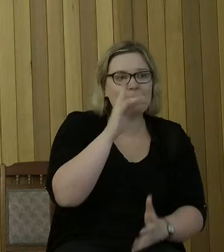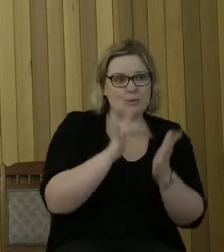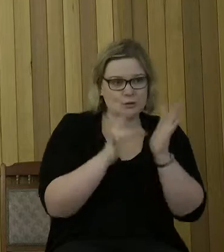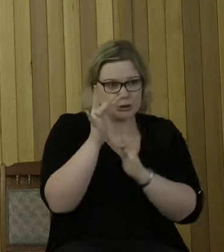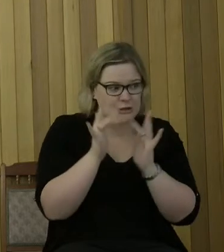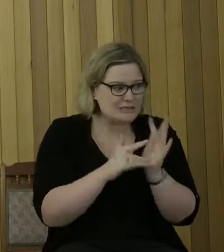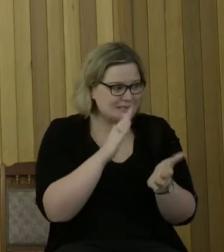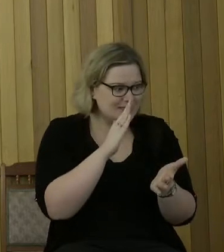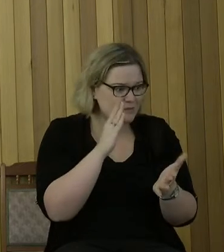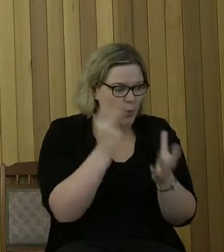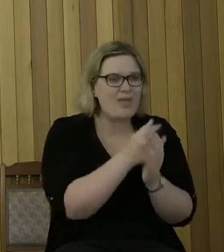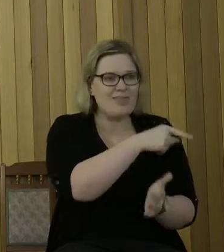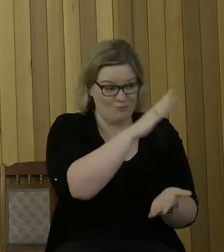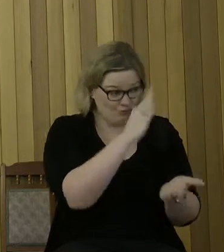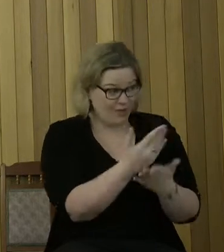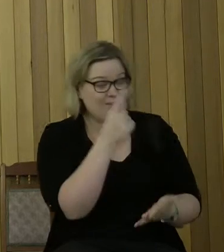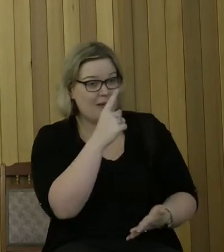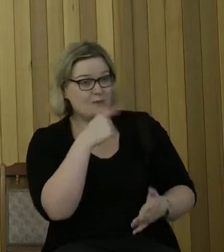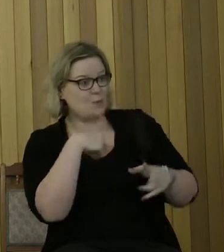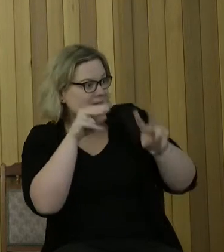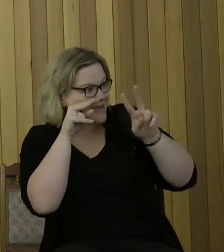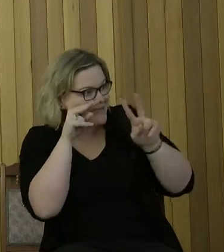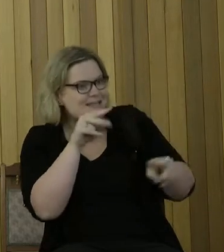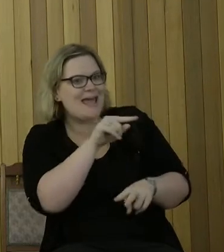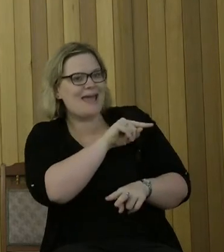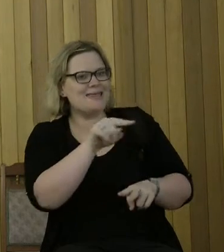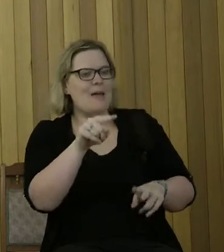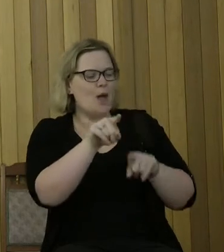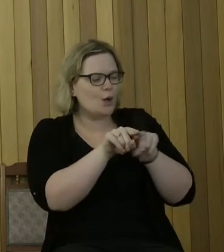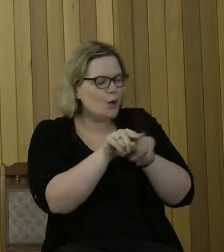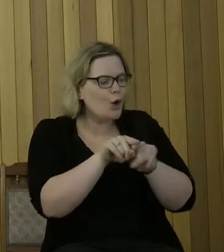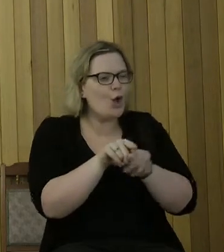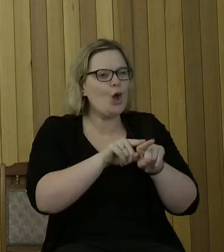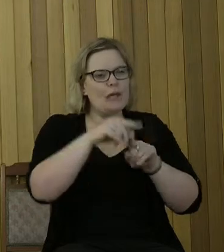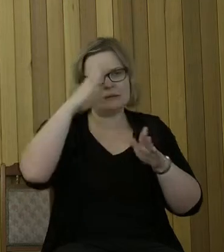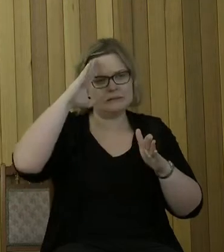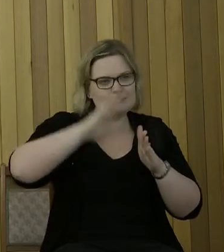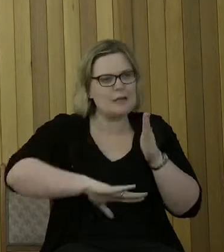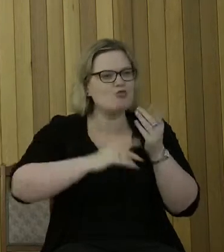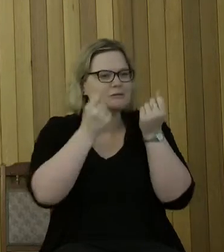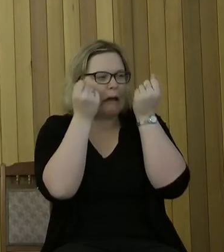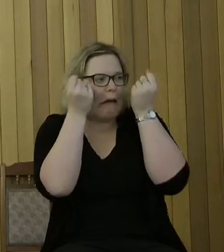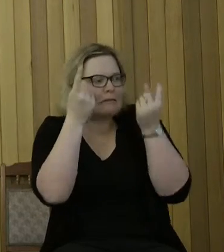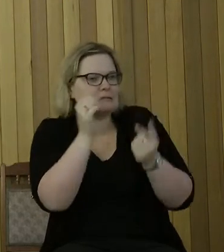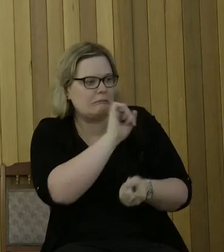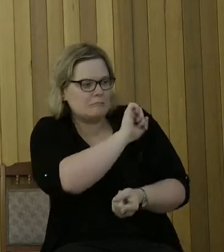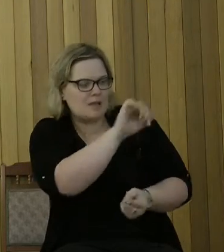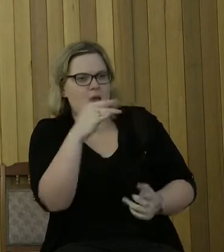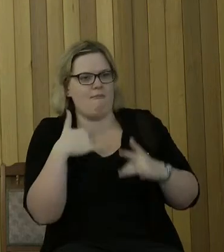them before us, that we can see and learn and experience and understand from their